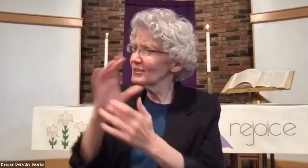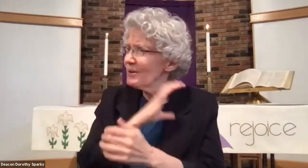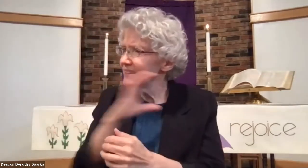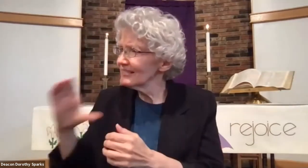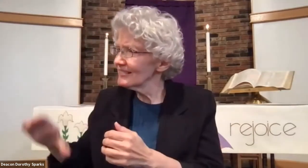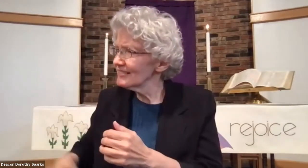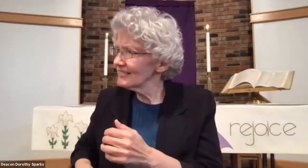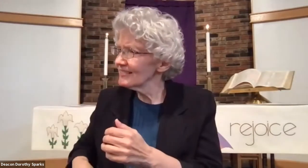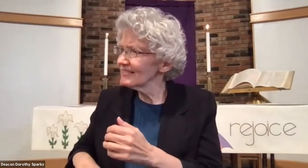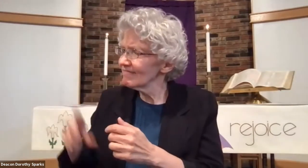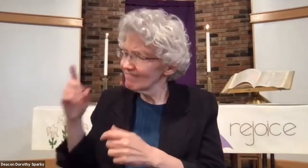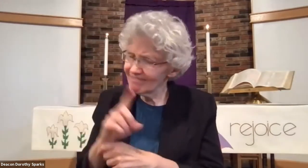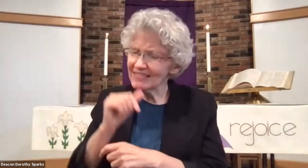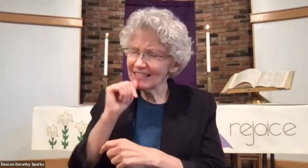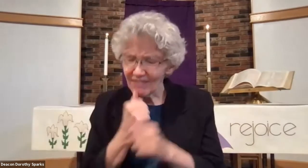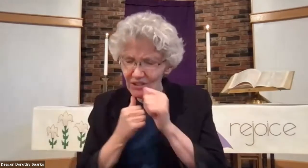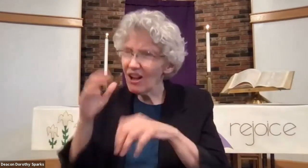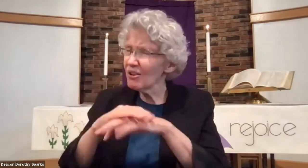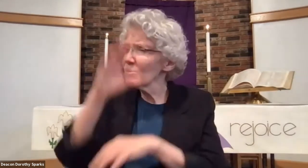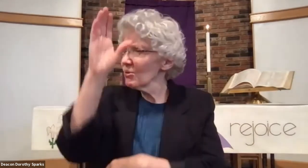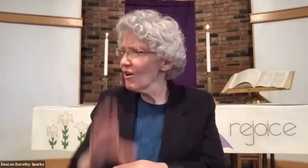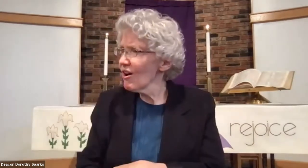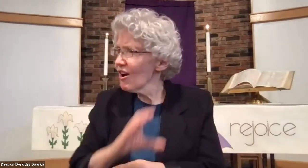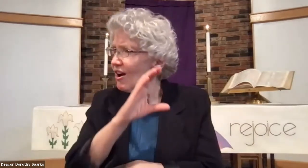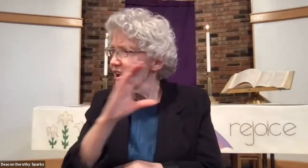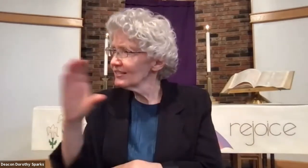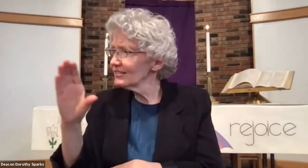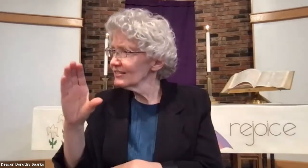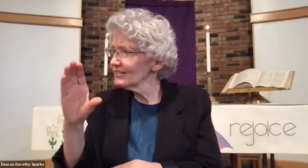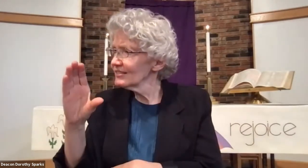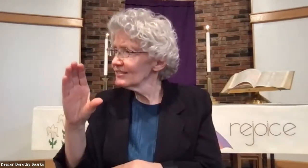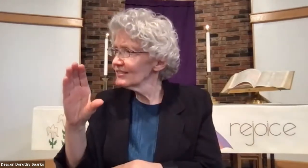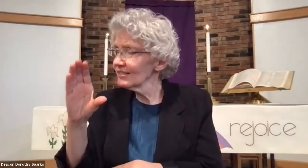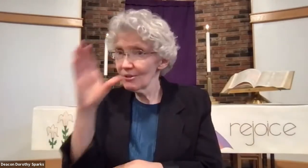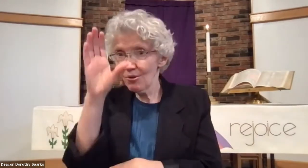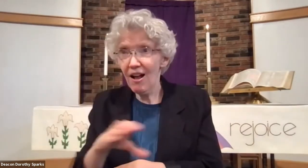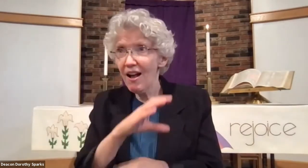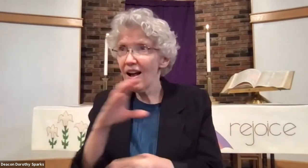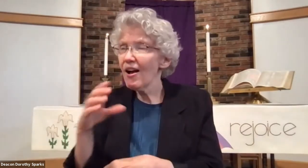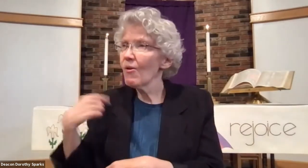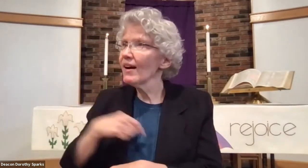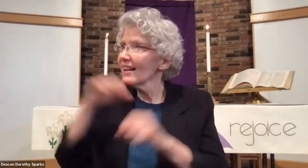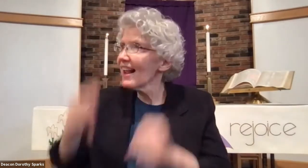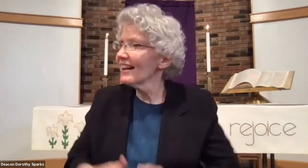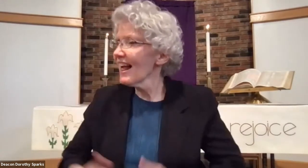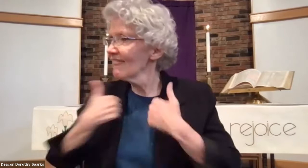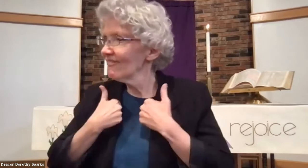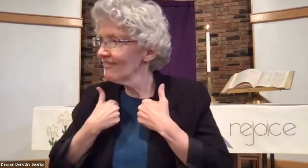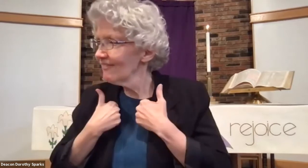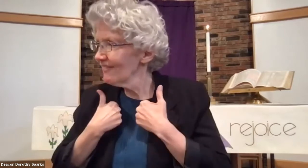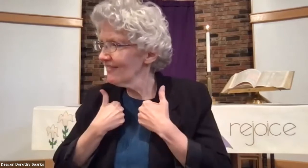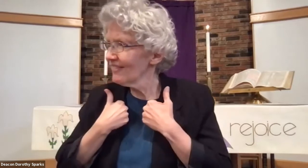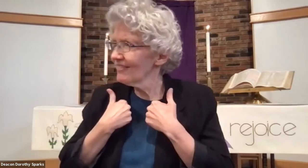Christ, to suffer on the cross so that we might live.